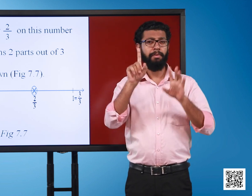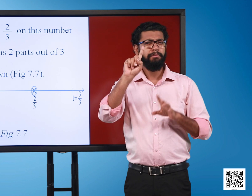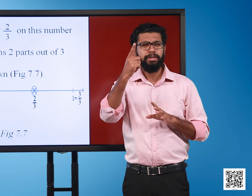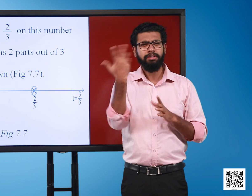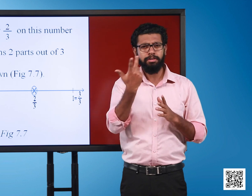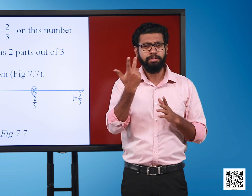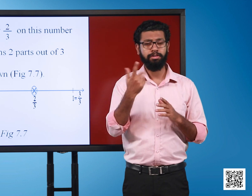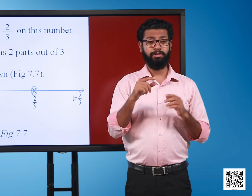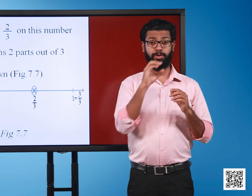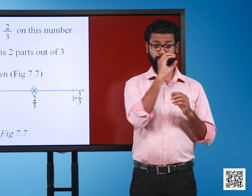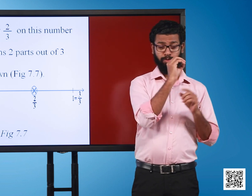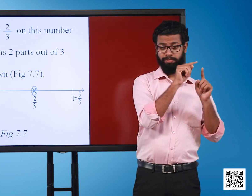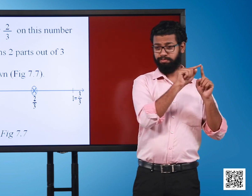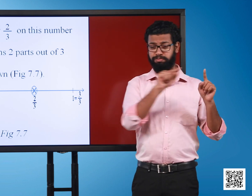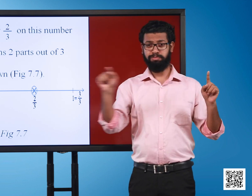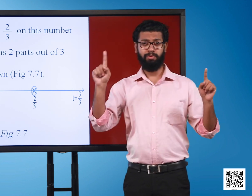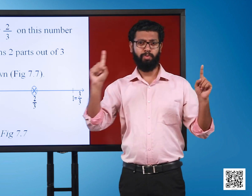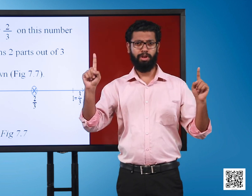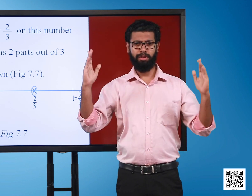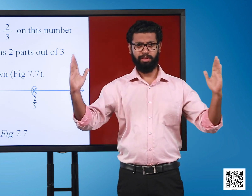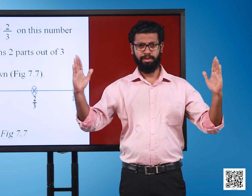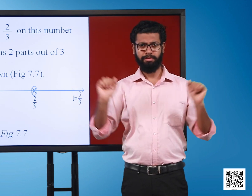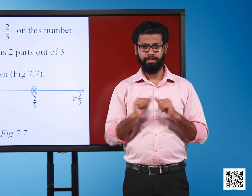Two-third means 2 parts out of 3 parts.